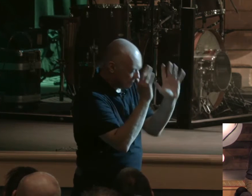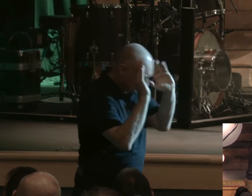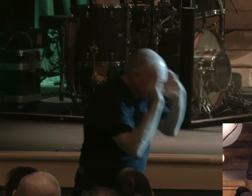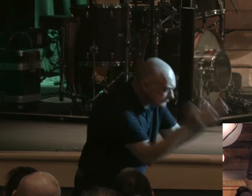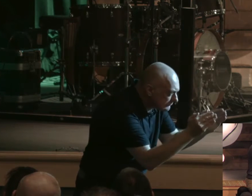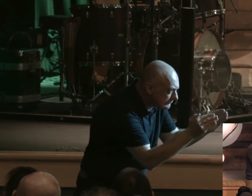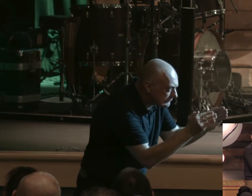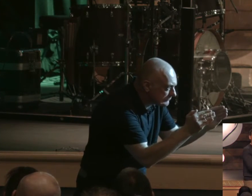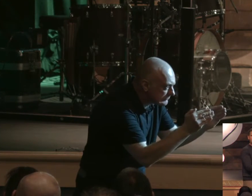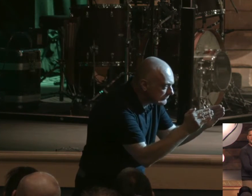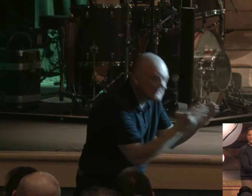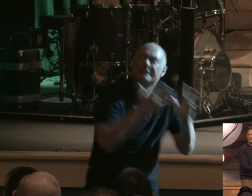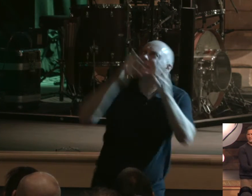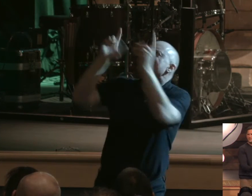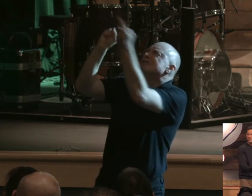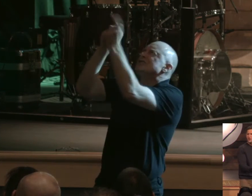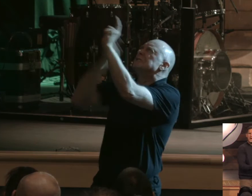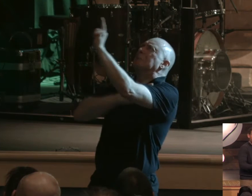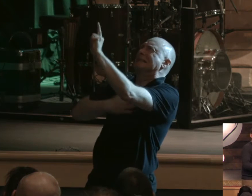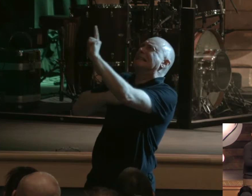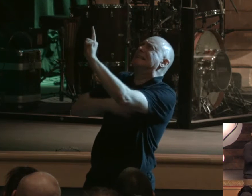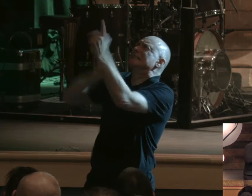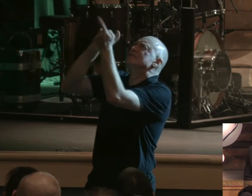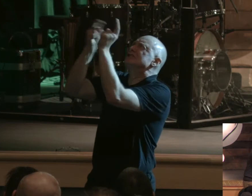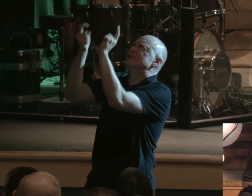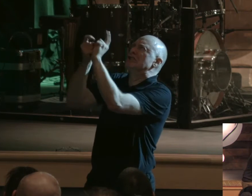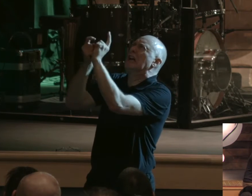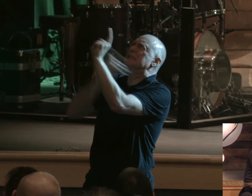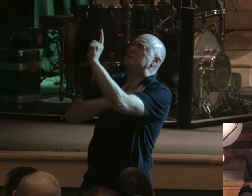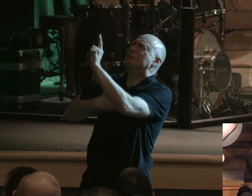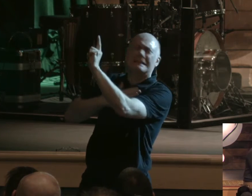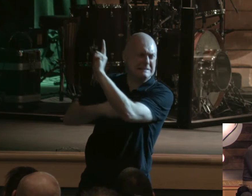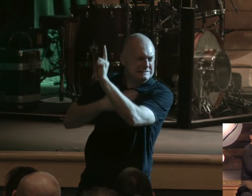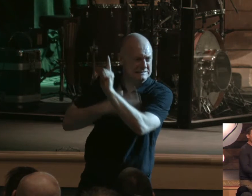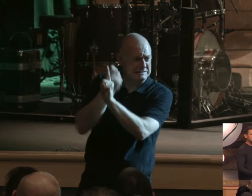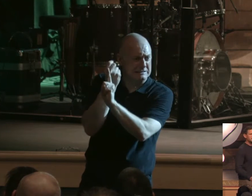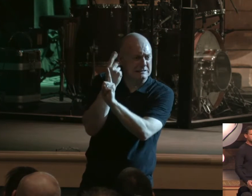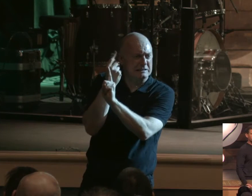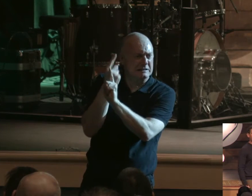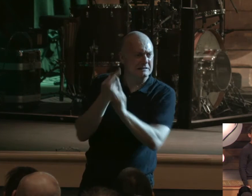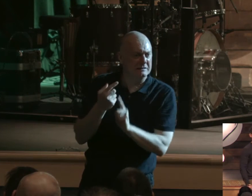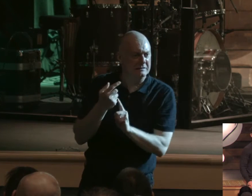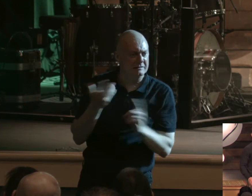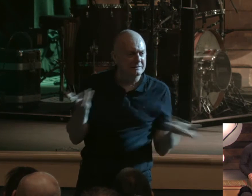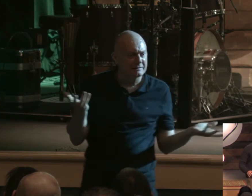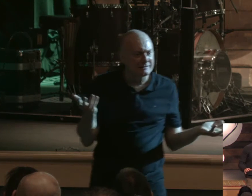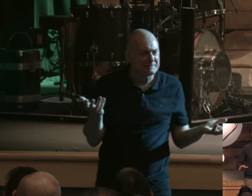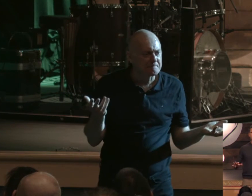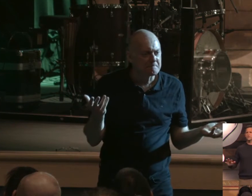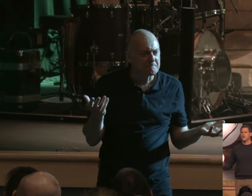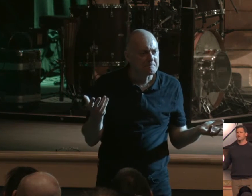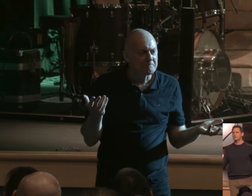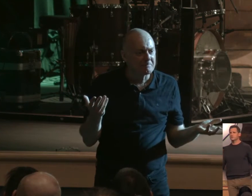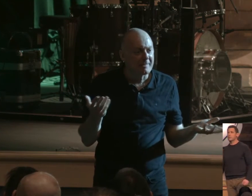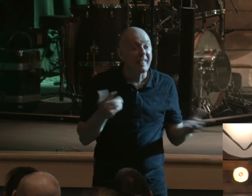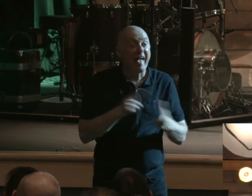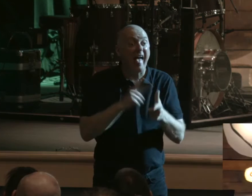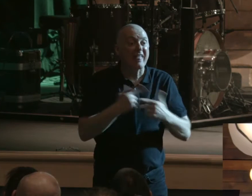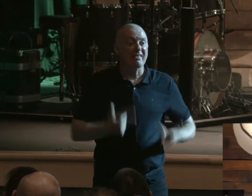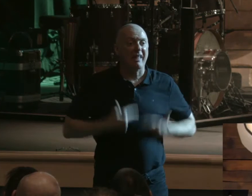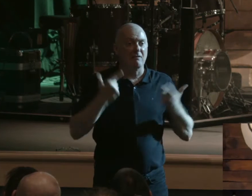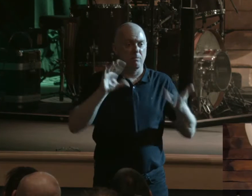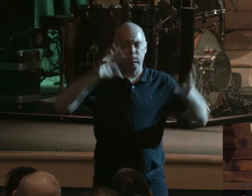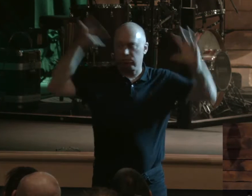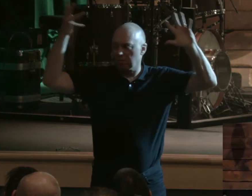start changing God in a sense. We have to try to persuade him to say something he didn't say. And that's when life starts to bottom